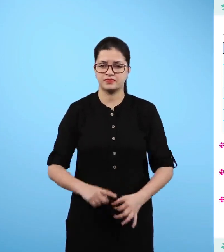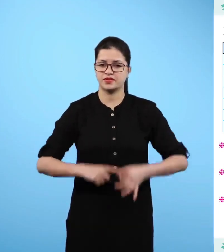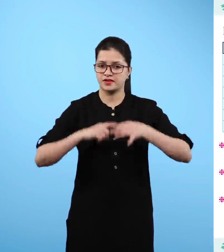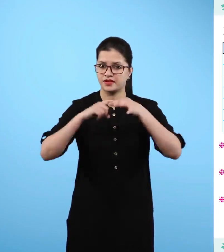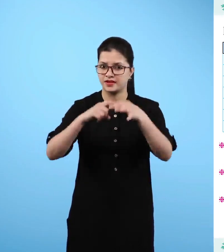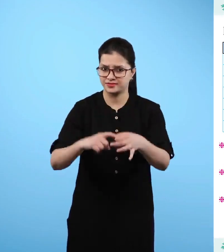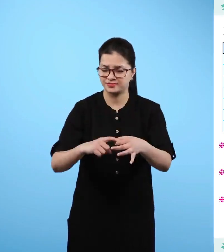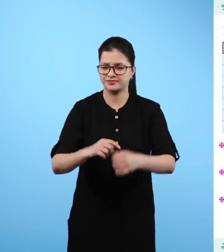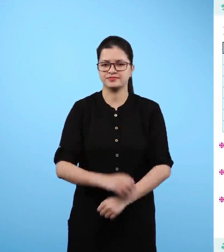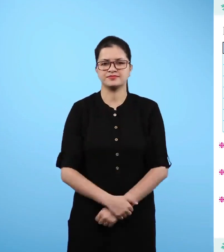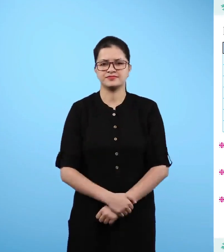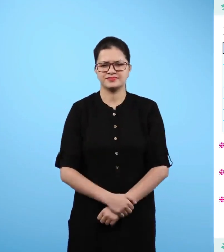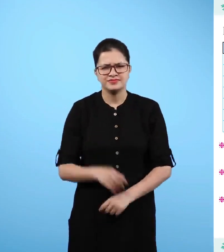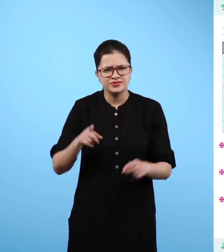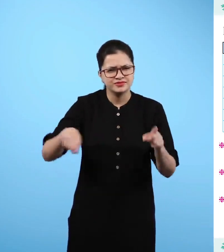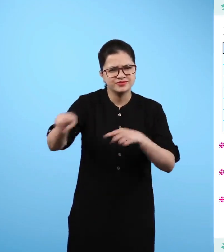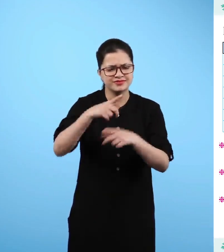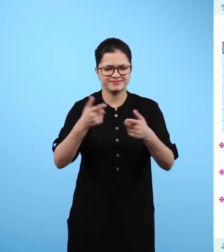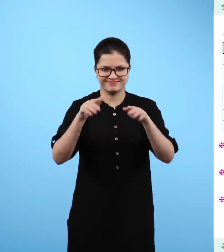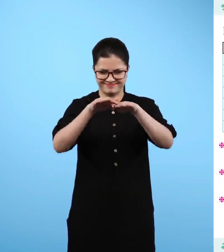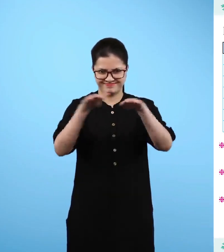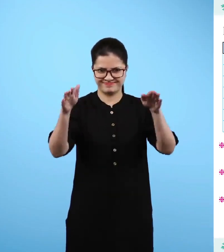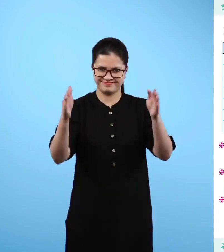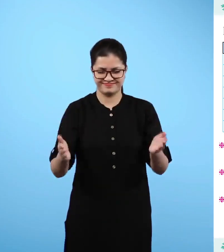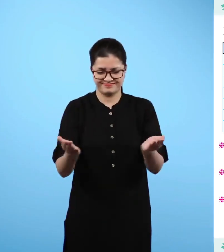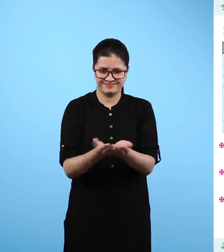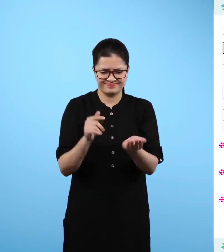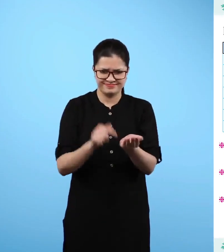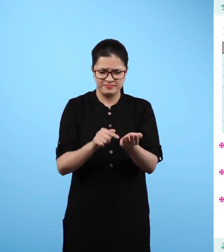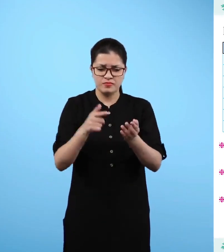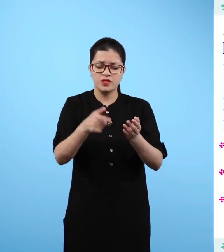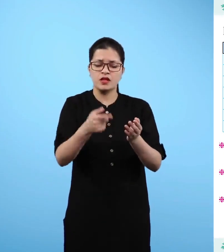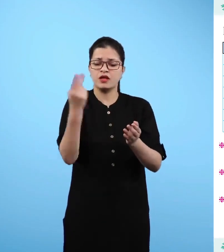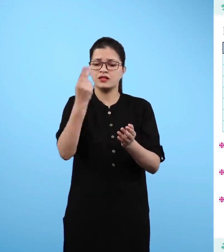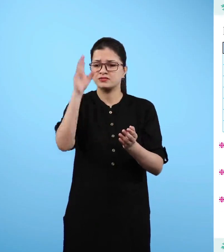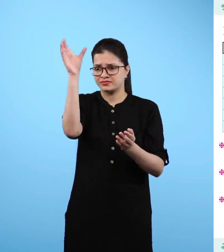Draw at least one more shape which can fold into a cube.